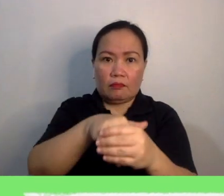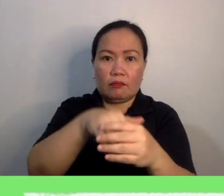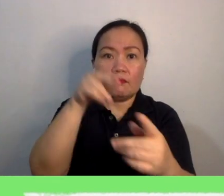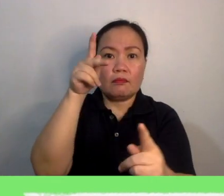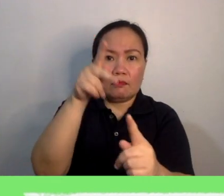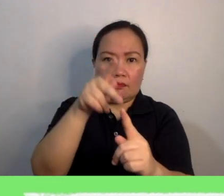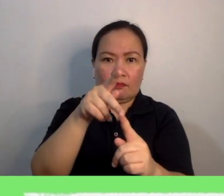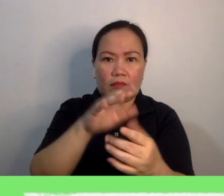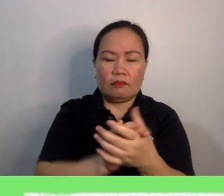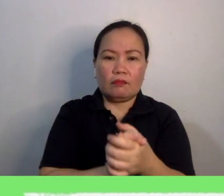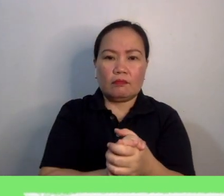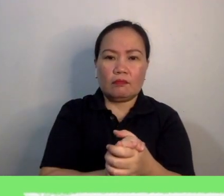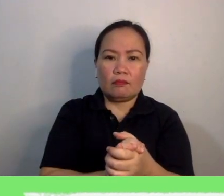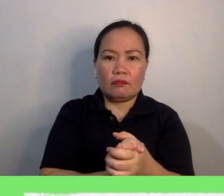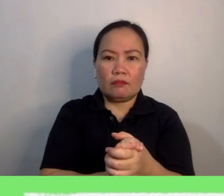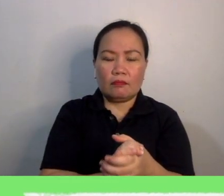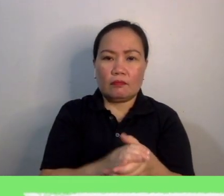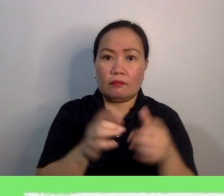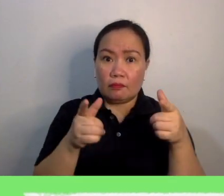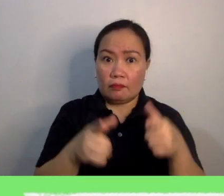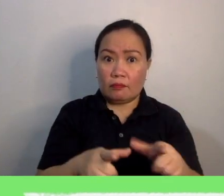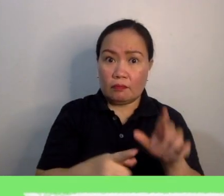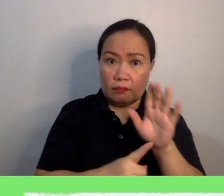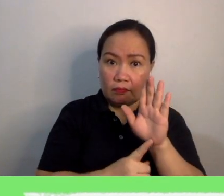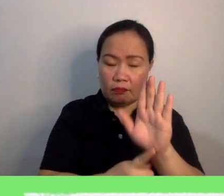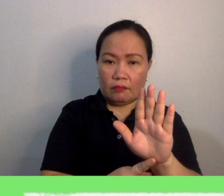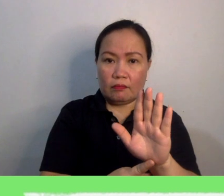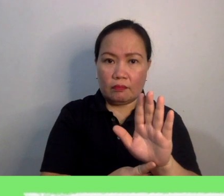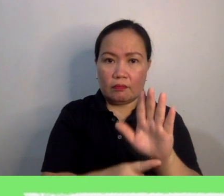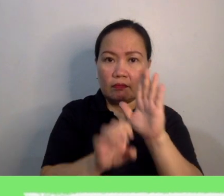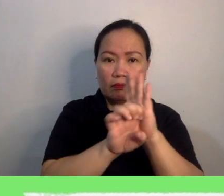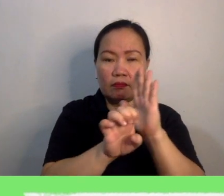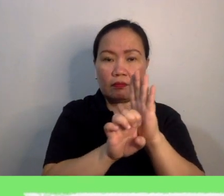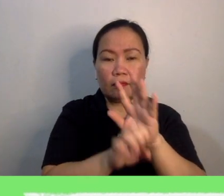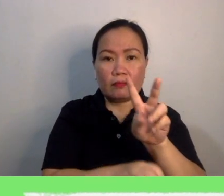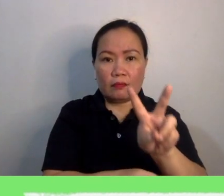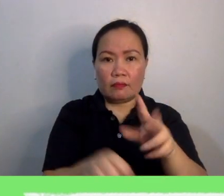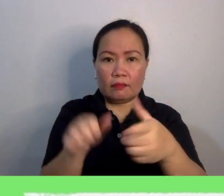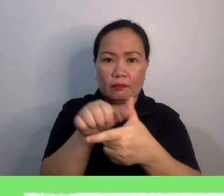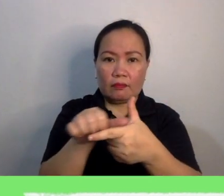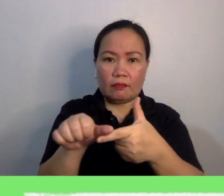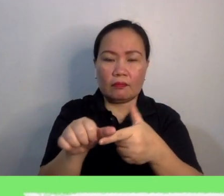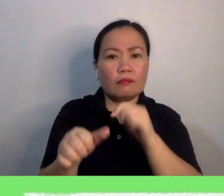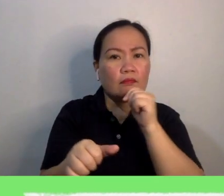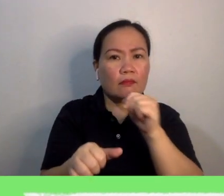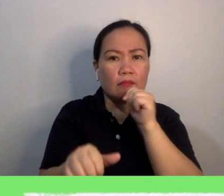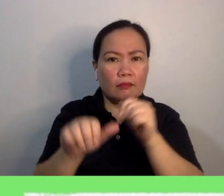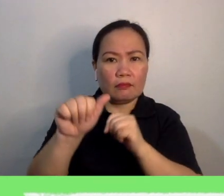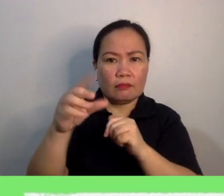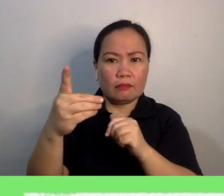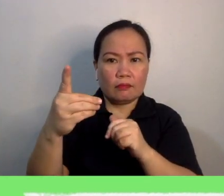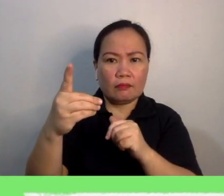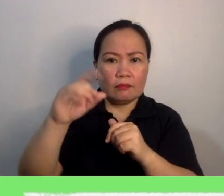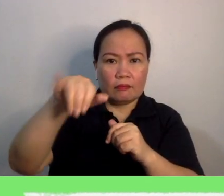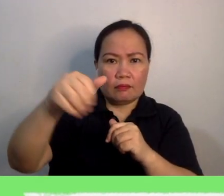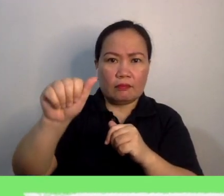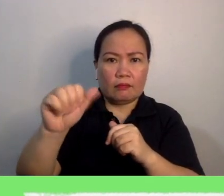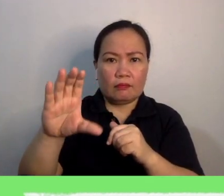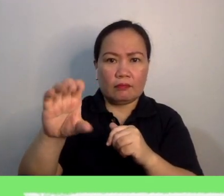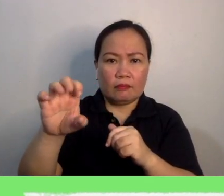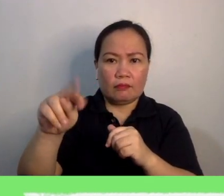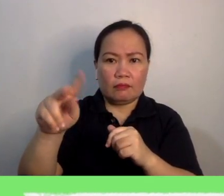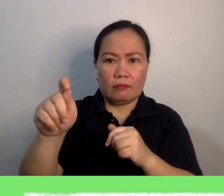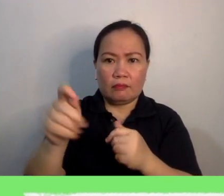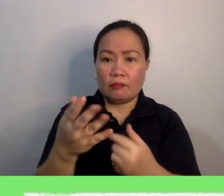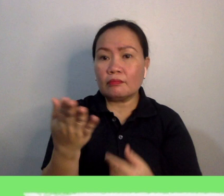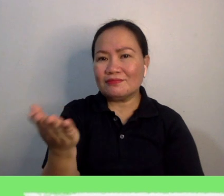adjacent angles. Now, let me show you an example of two angles na hindi adjacent. Okay, so this